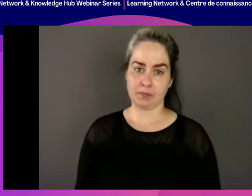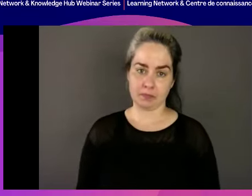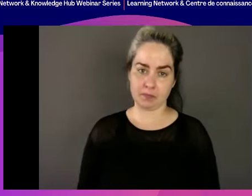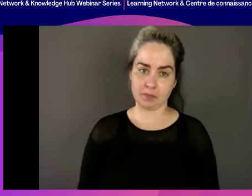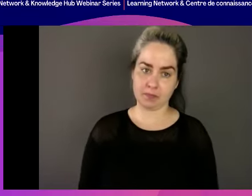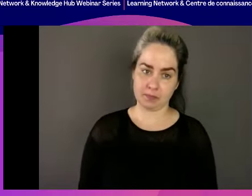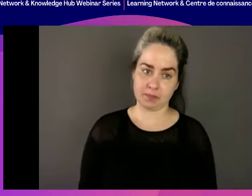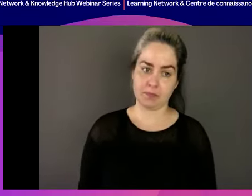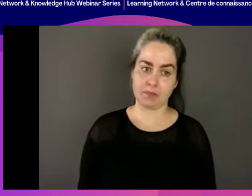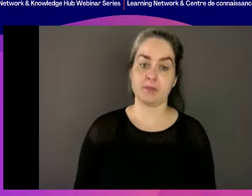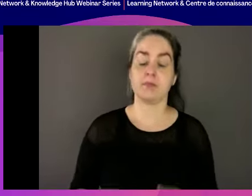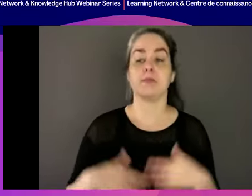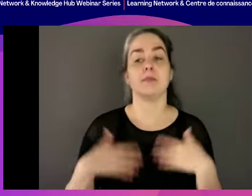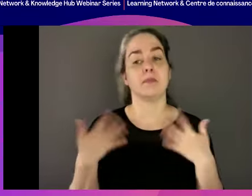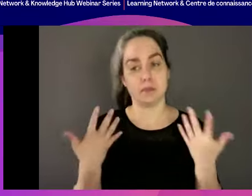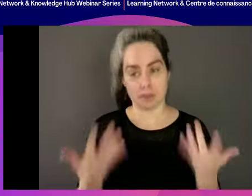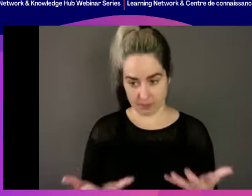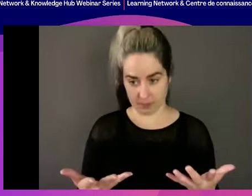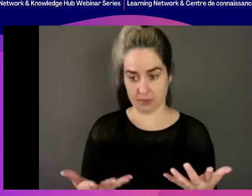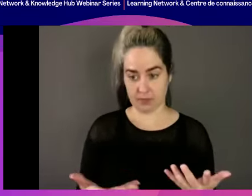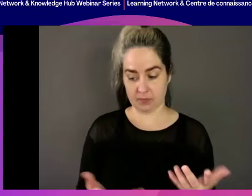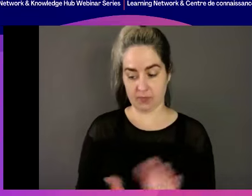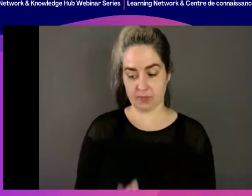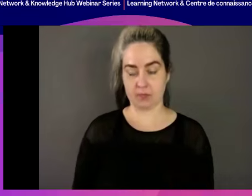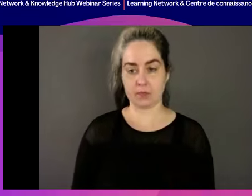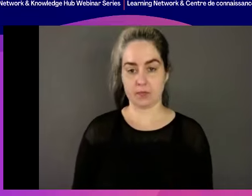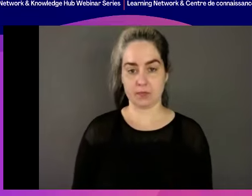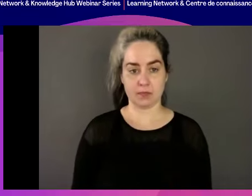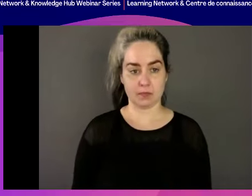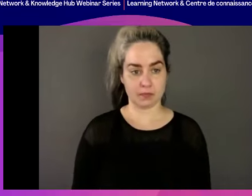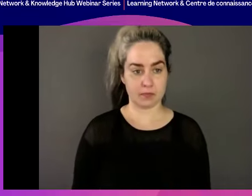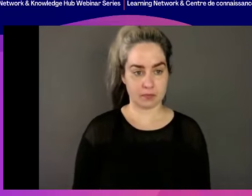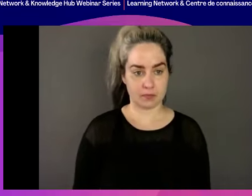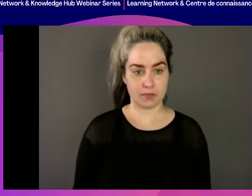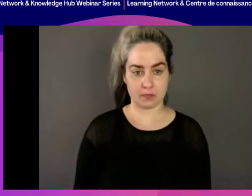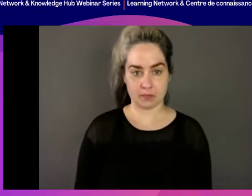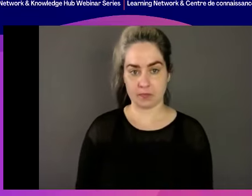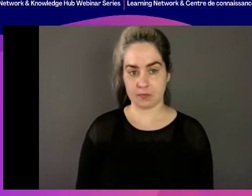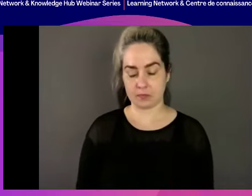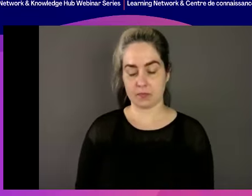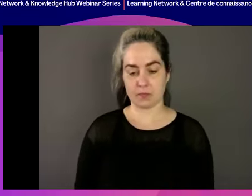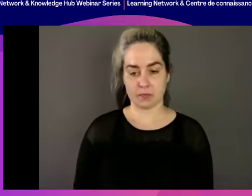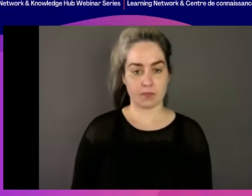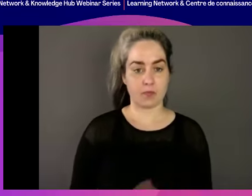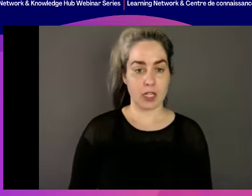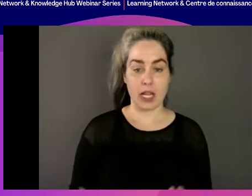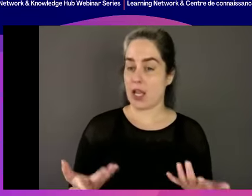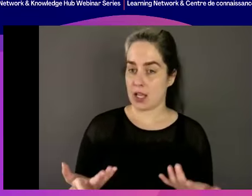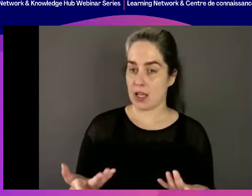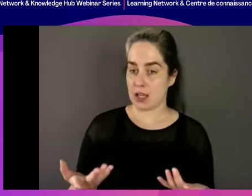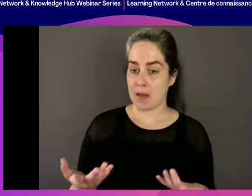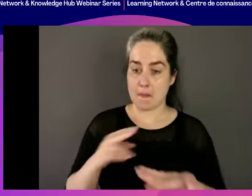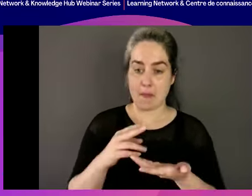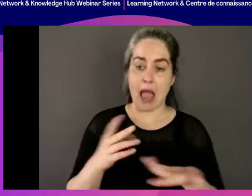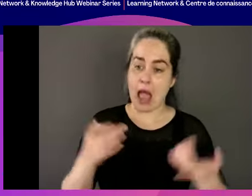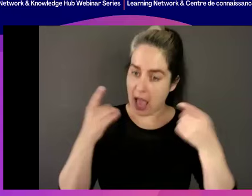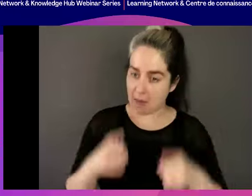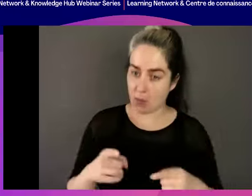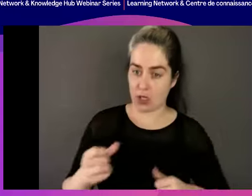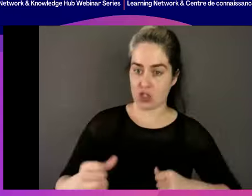So this was followed by a context in a residential school where aggression and abuse was